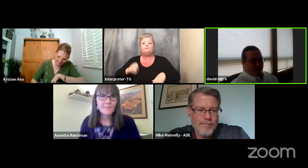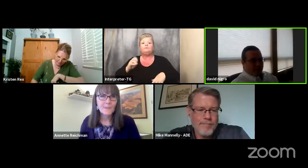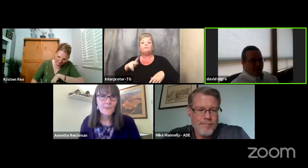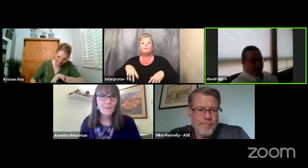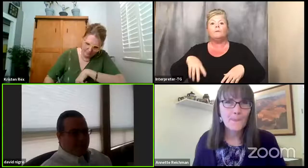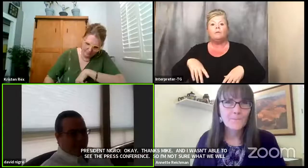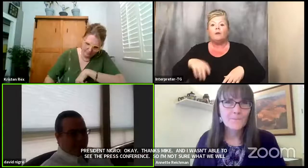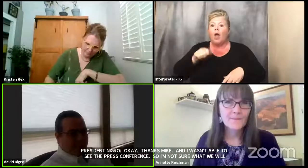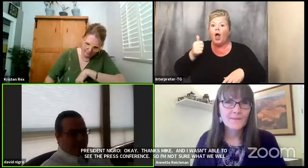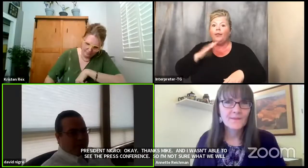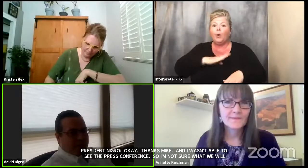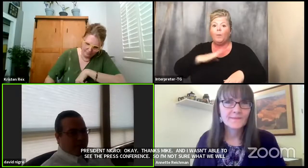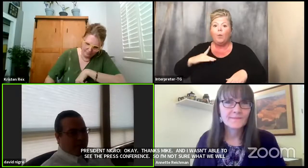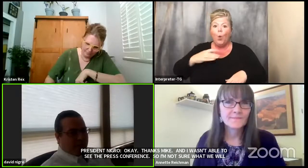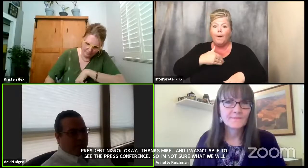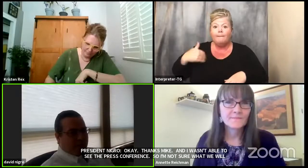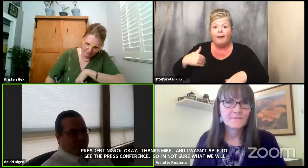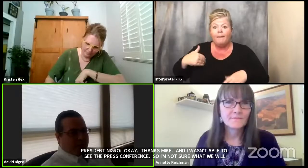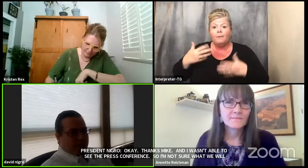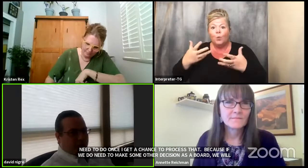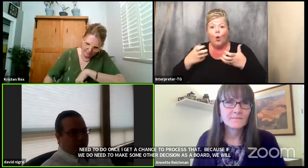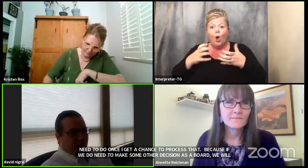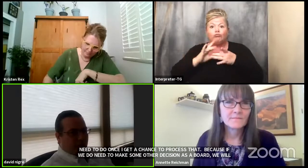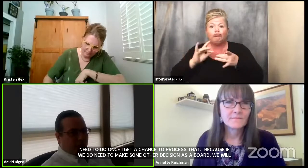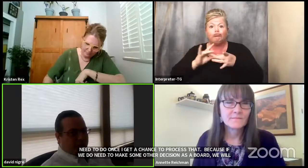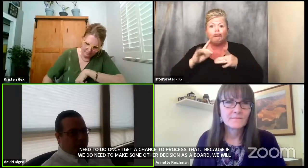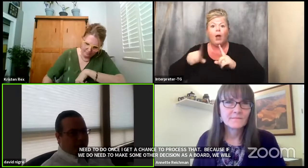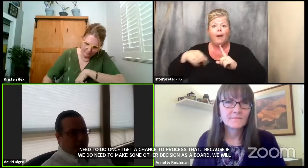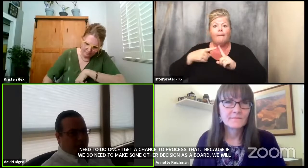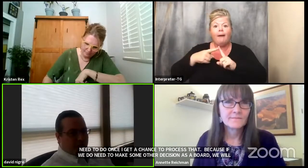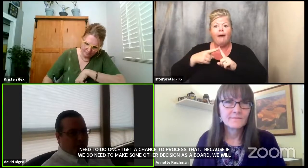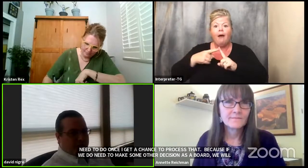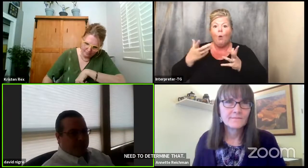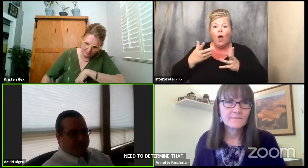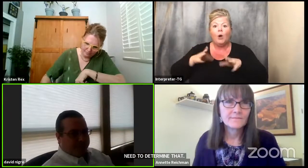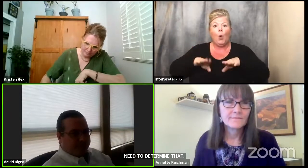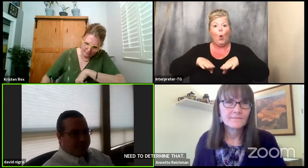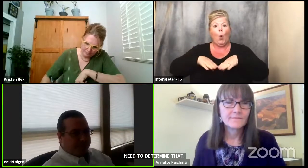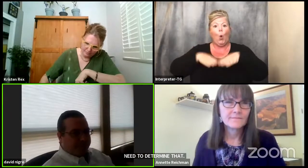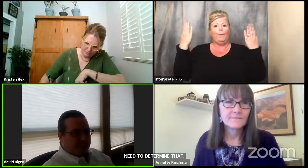other board members that would like to talk about the opening of school?